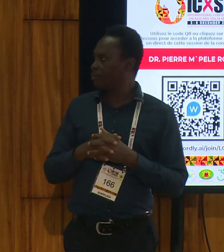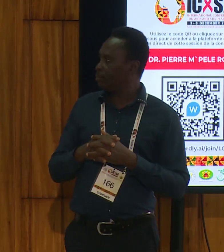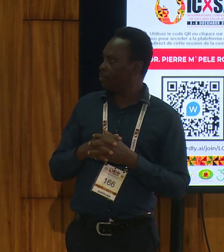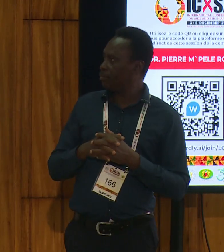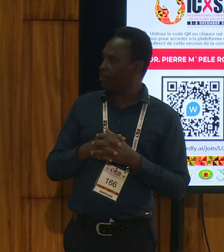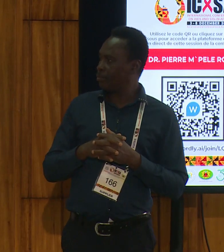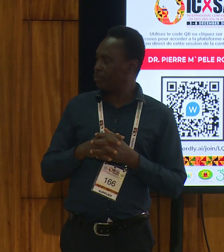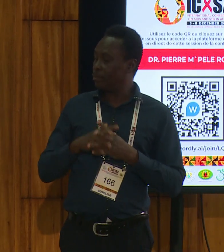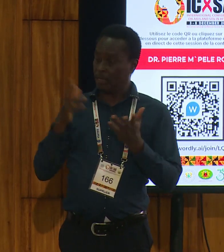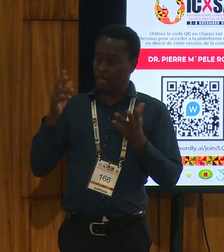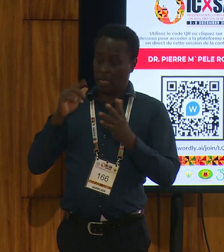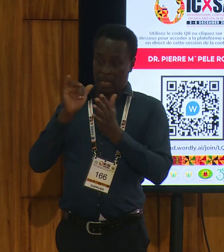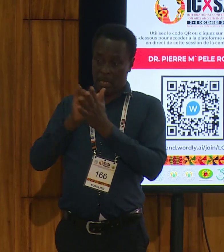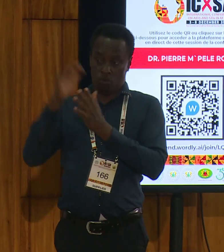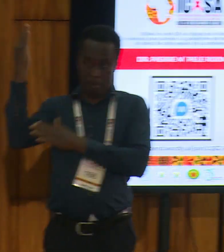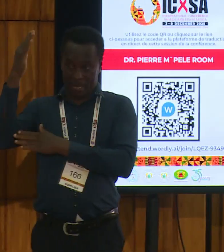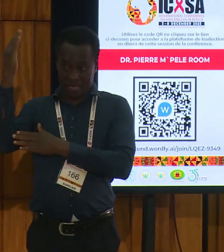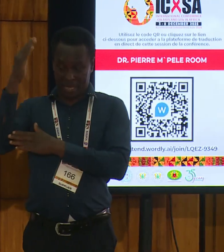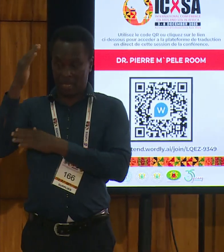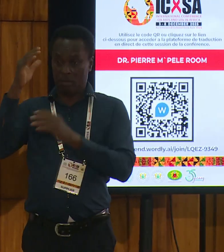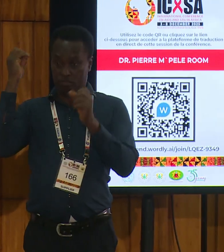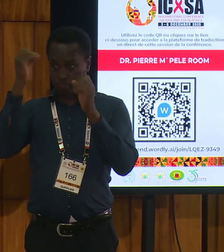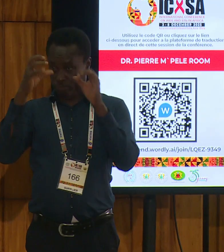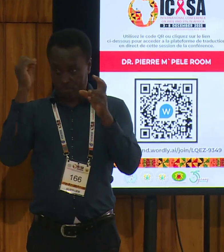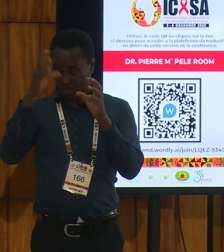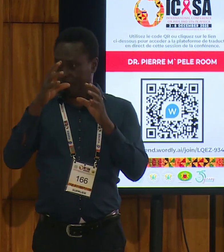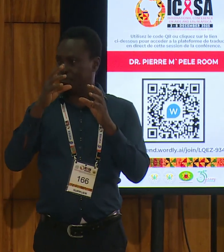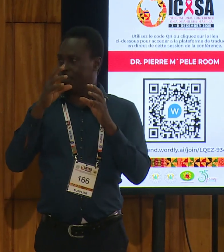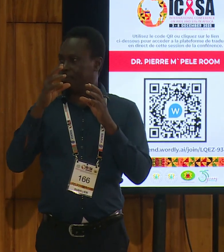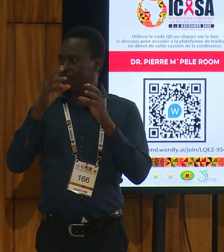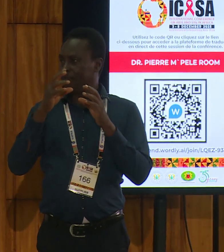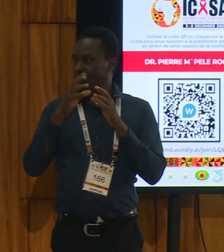the real messages, I would say, truly speaking.